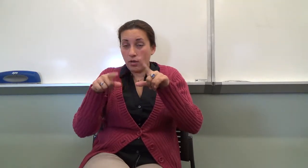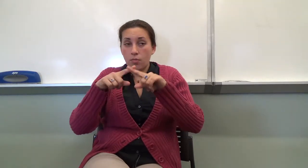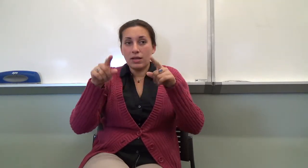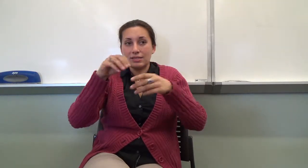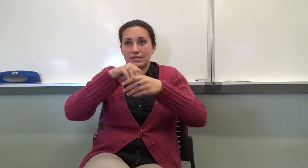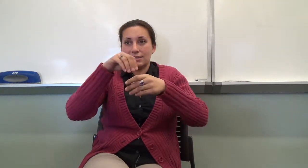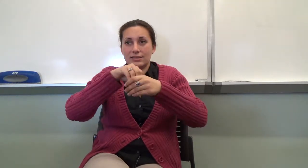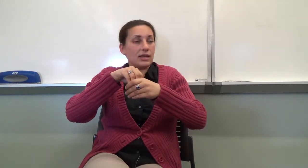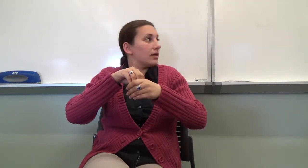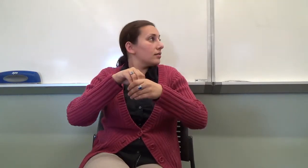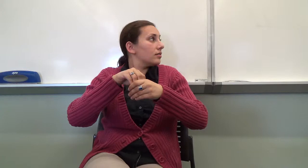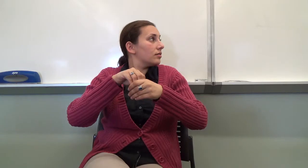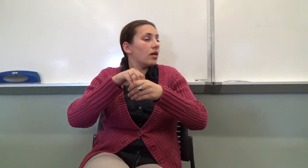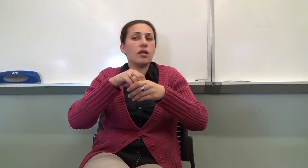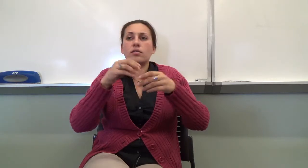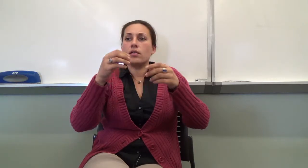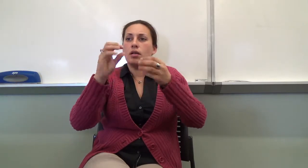How about that, number 8?